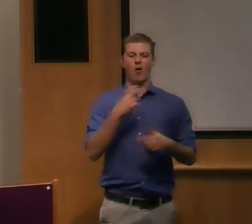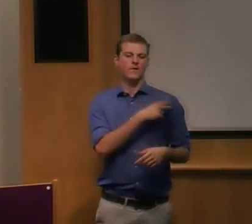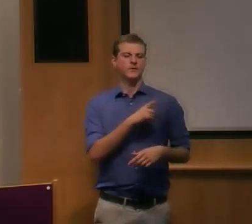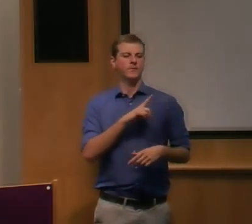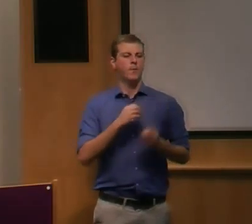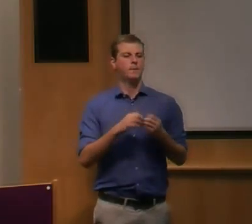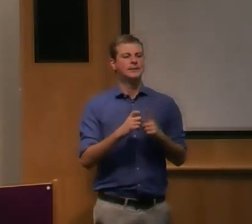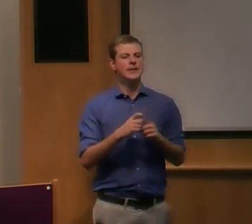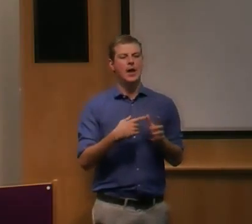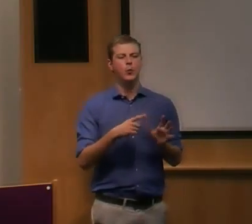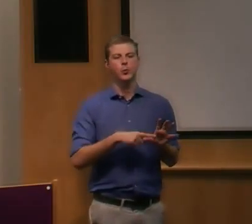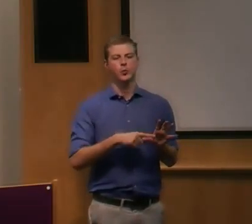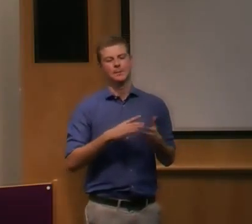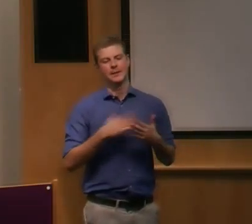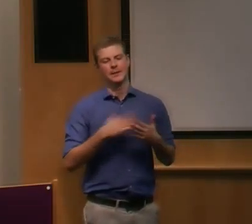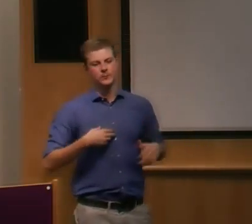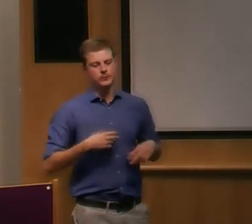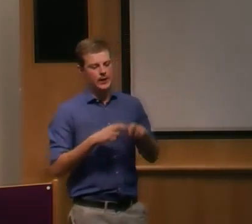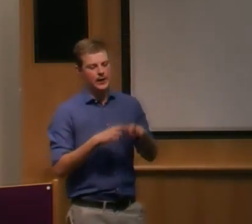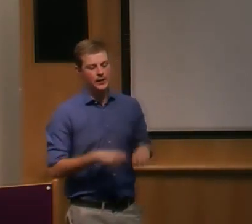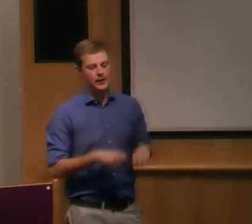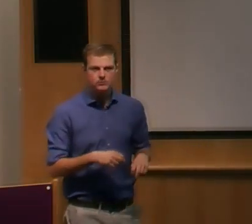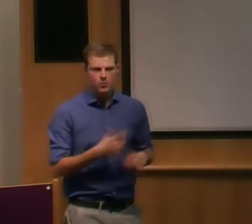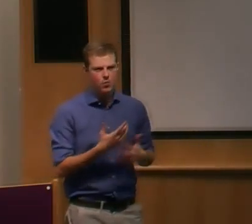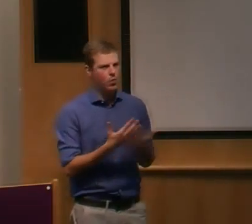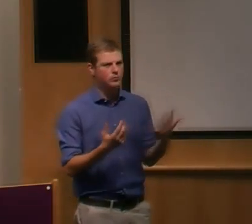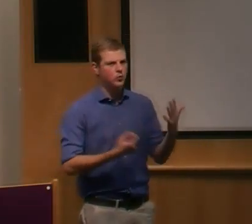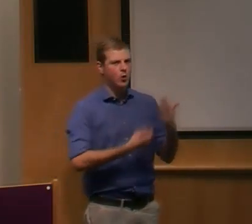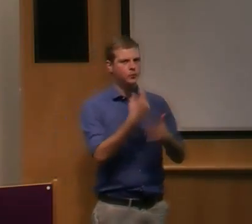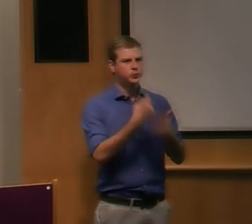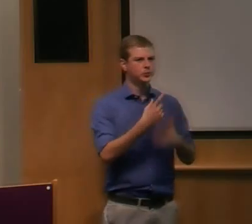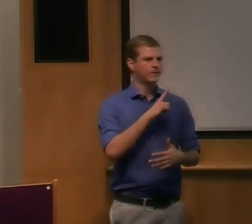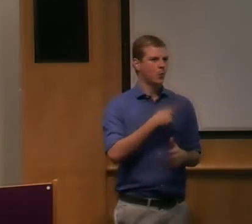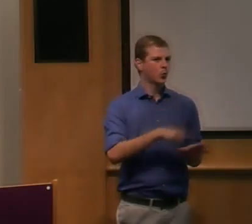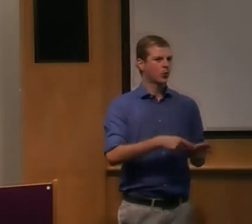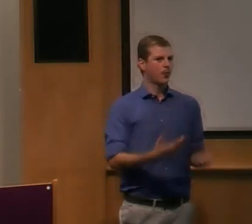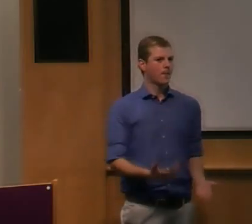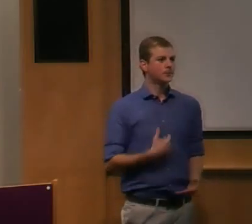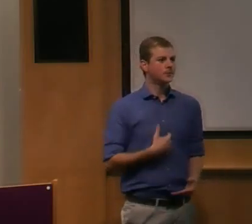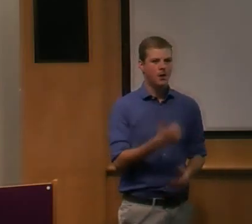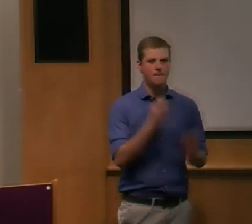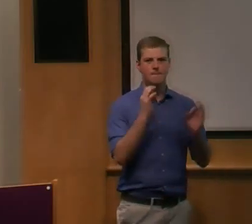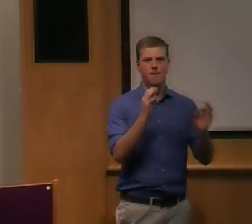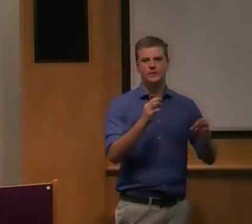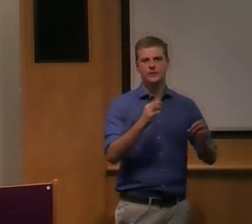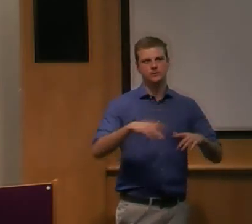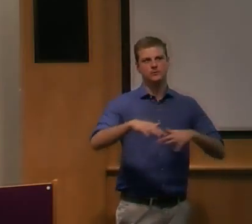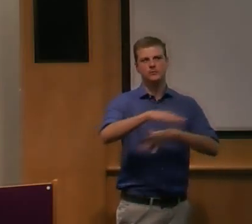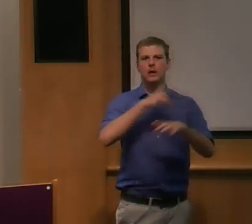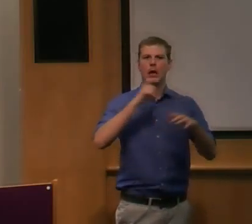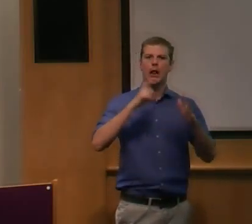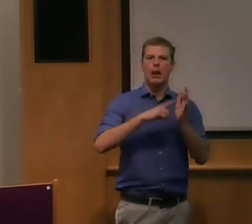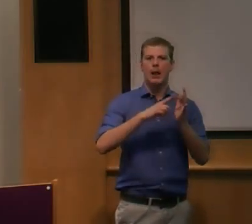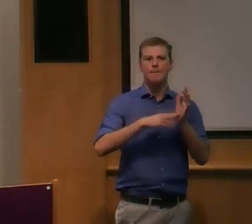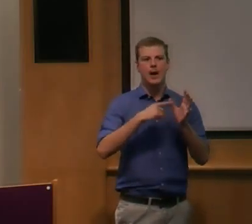And I'm a funding officer for the BDA Youth, so I'm responsible for making sure that we're able to give lots of opportunities for young